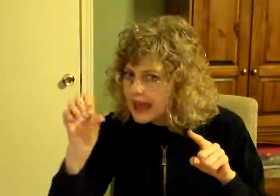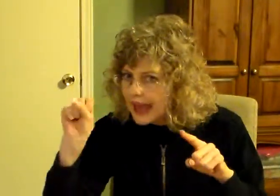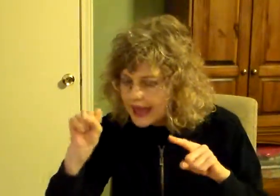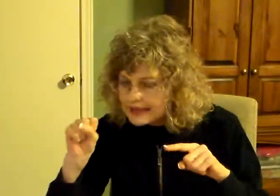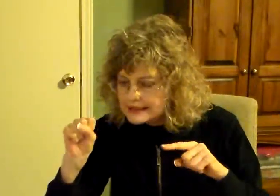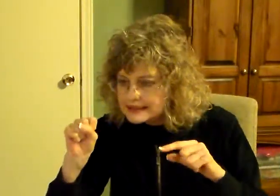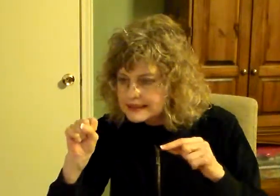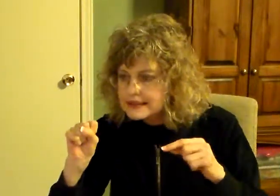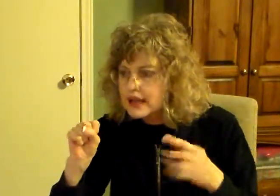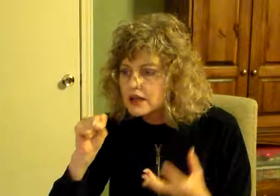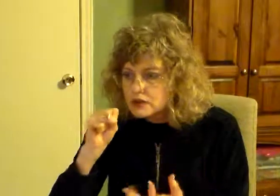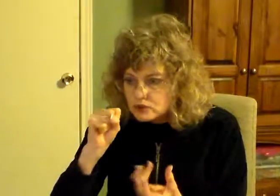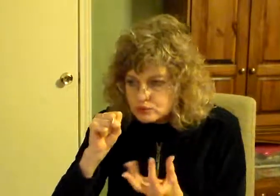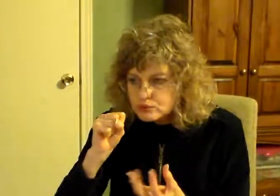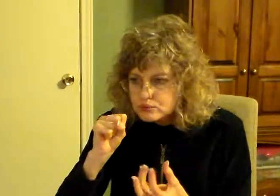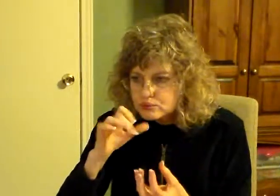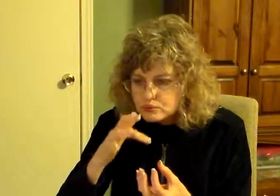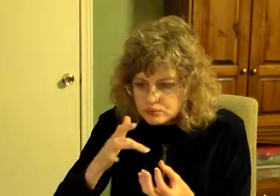So here is a microscopic view of the